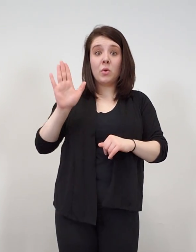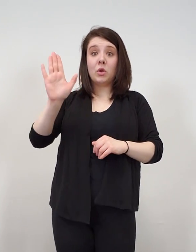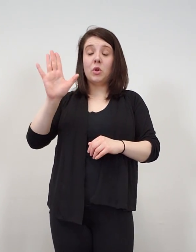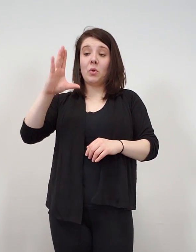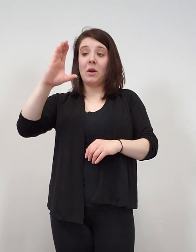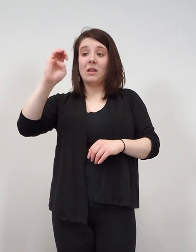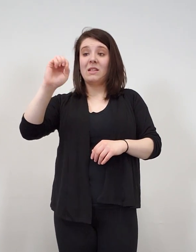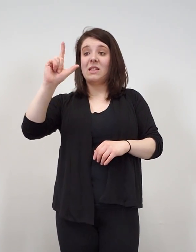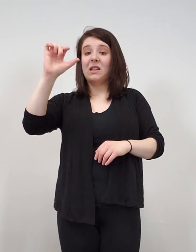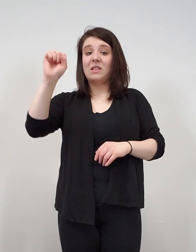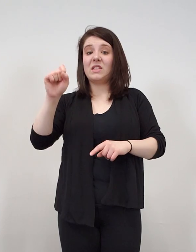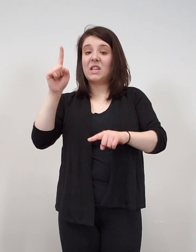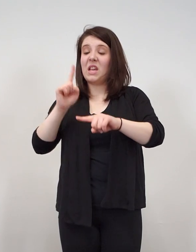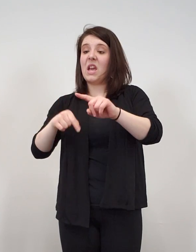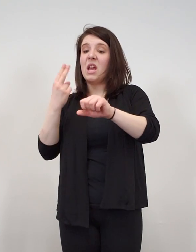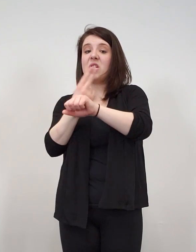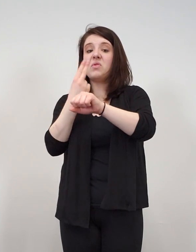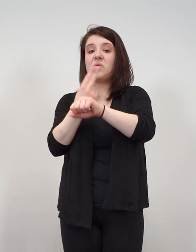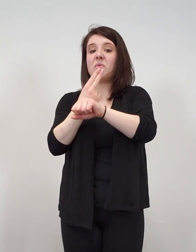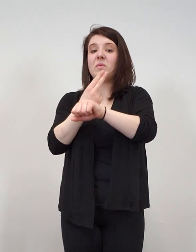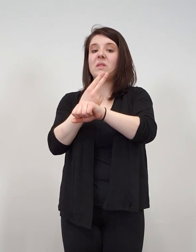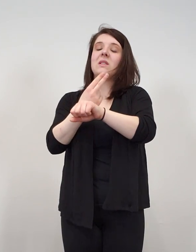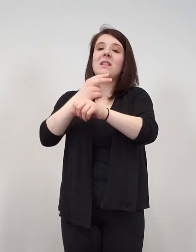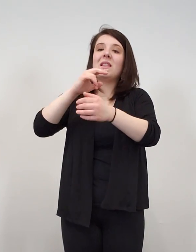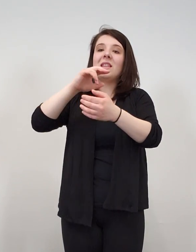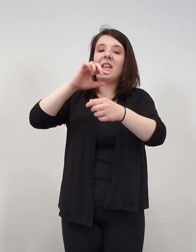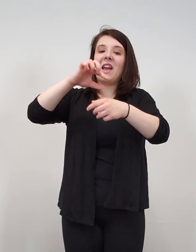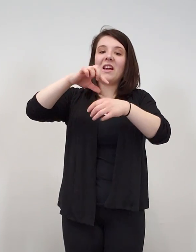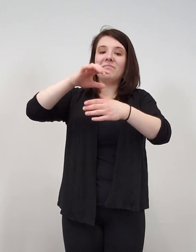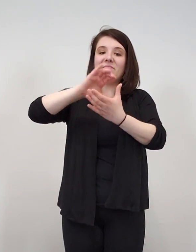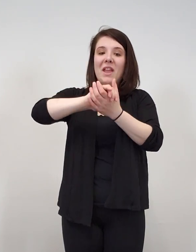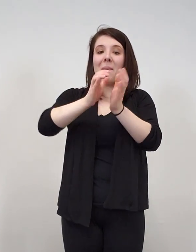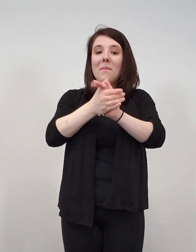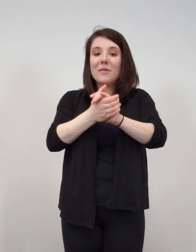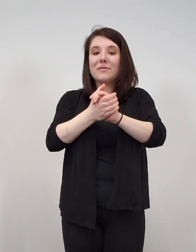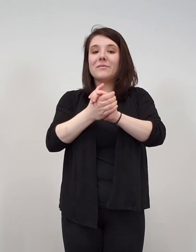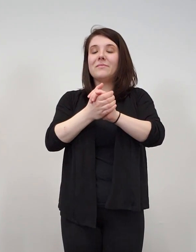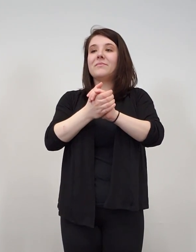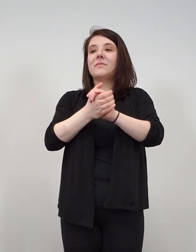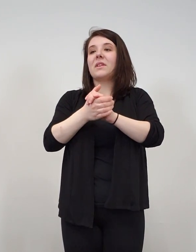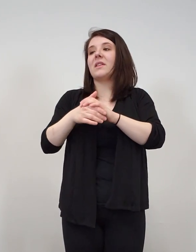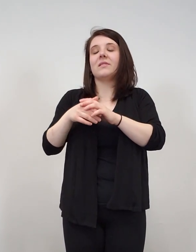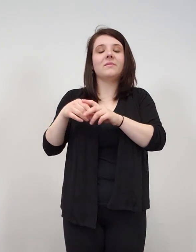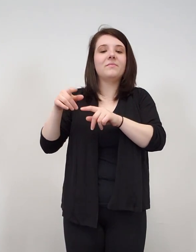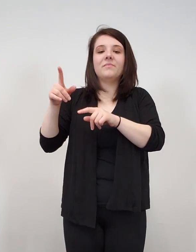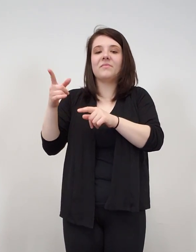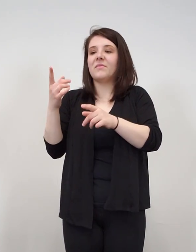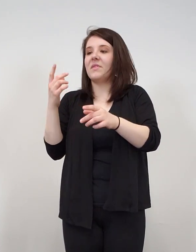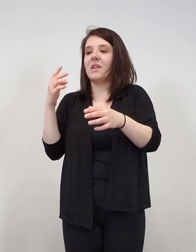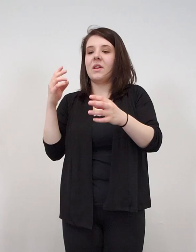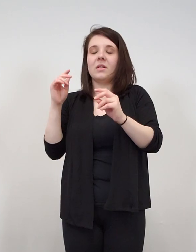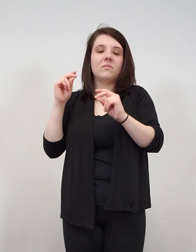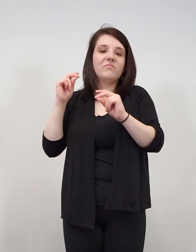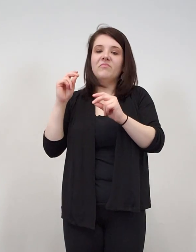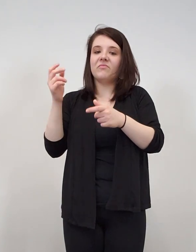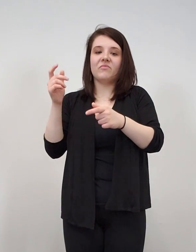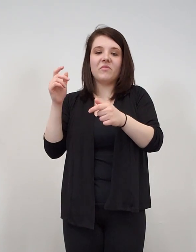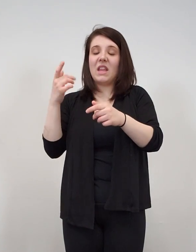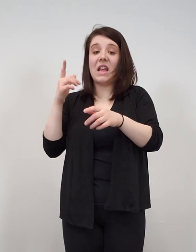cells have to use the molecules in a hamburger. They can't make energy that you can use out of an entire hamburger. So break it